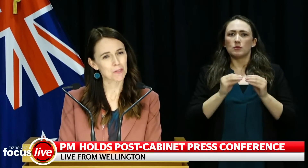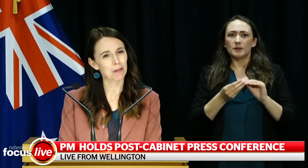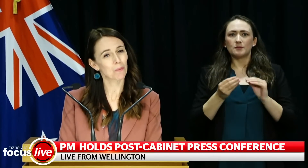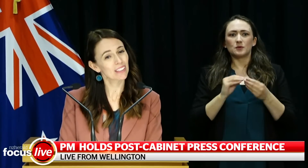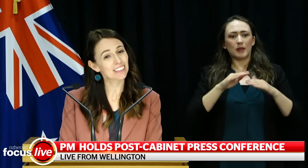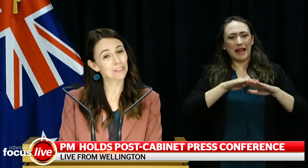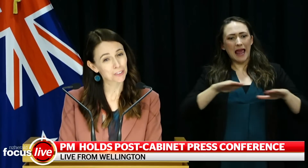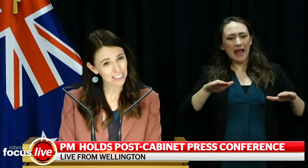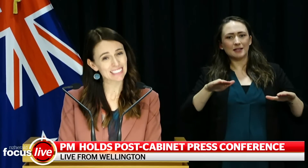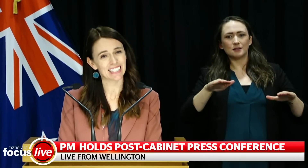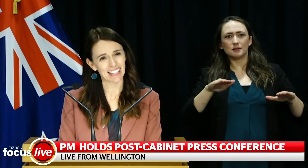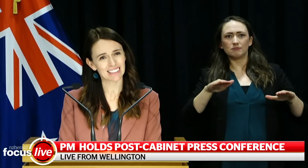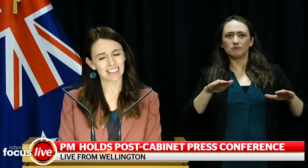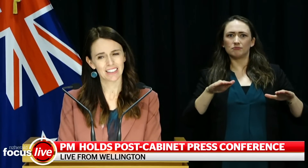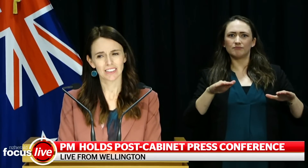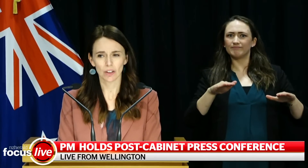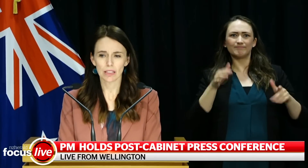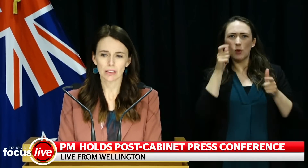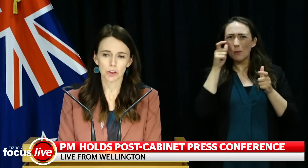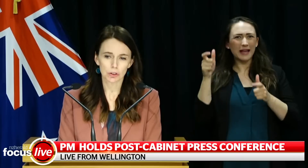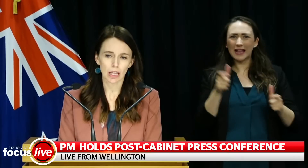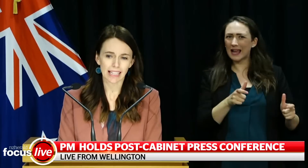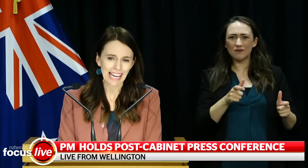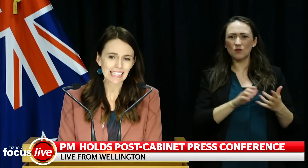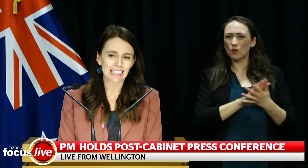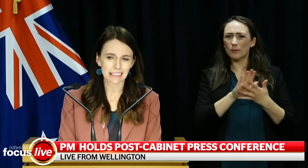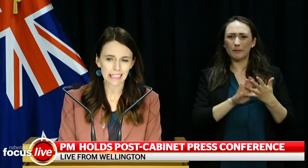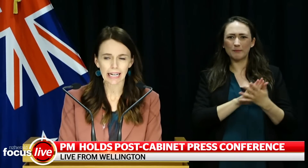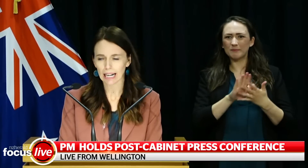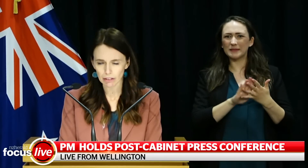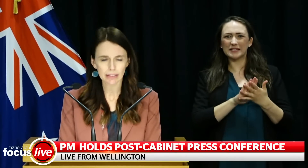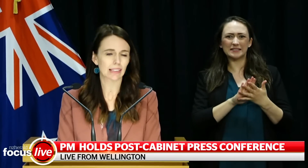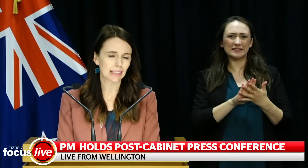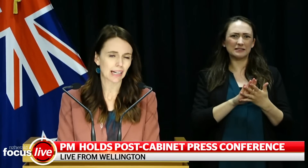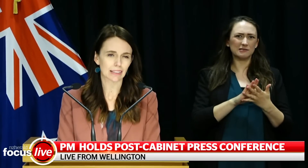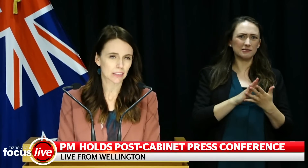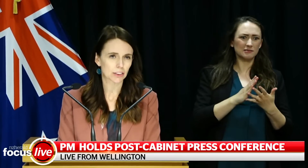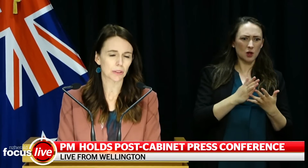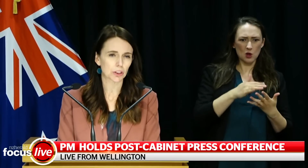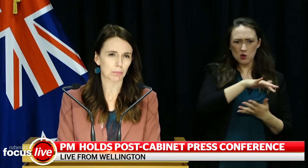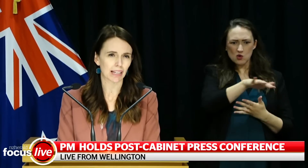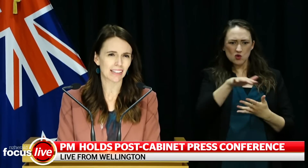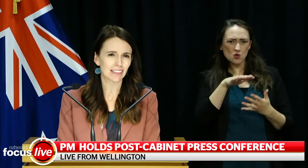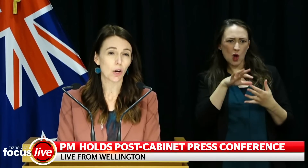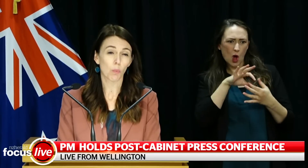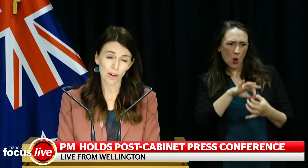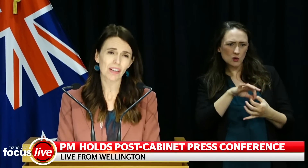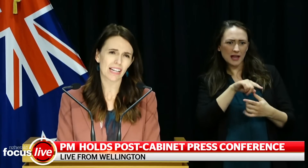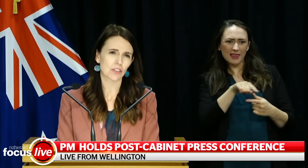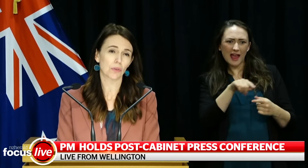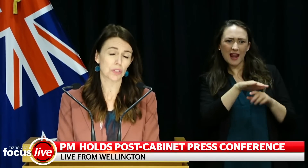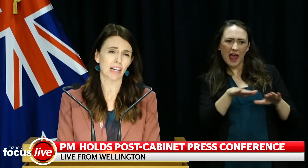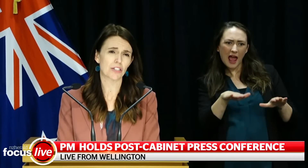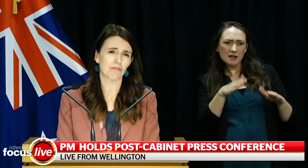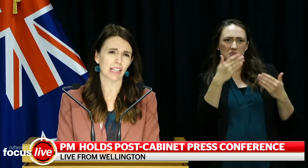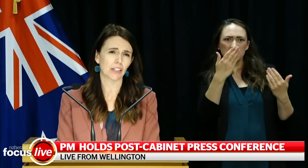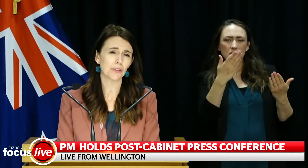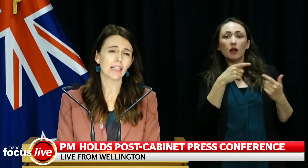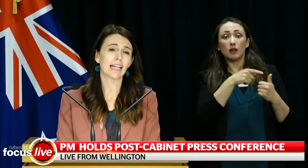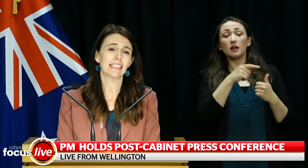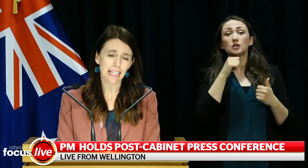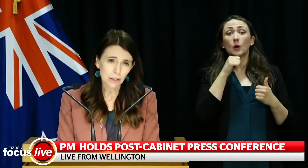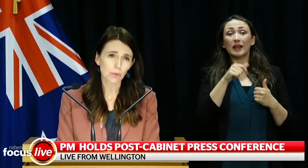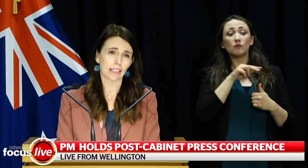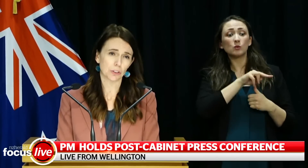time who's been willing to address that. So that land that's sitting currently under stewardship land, where it has conservation